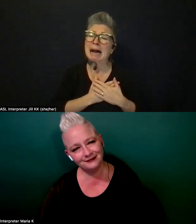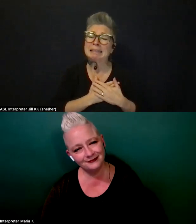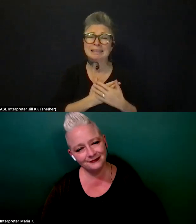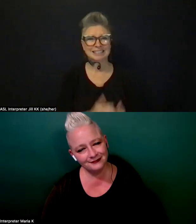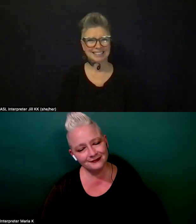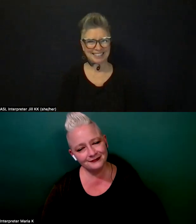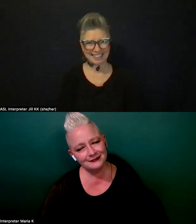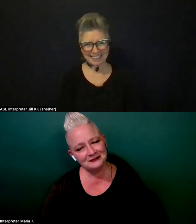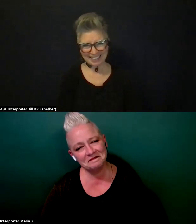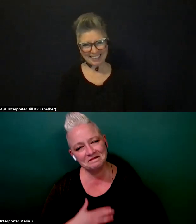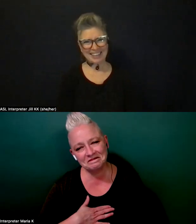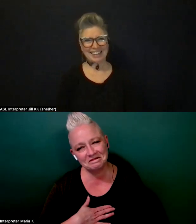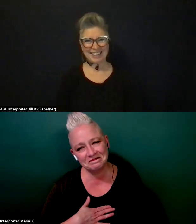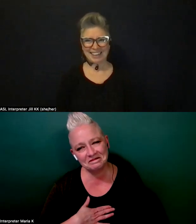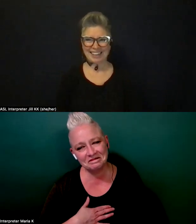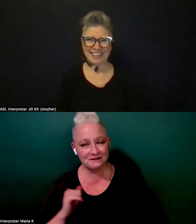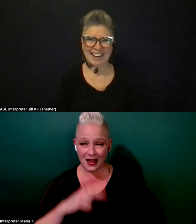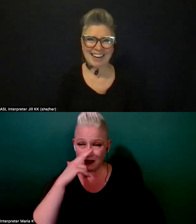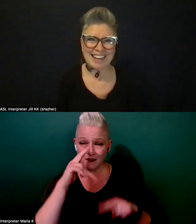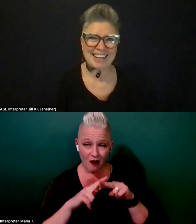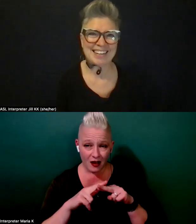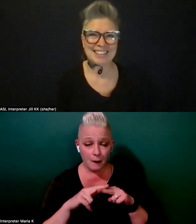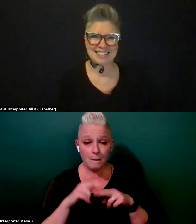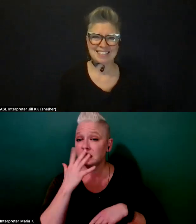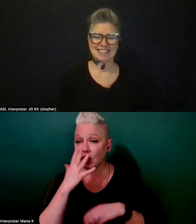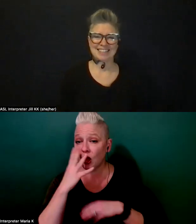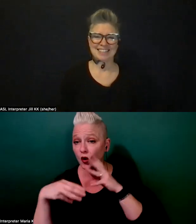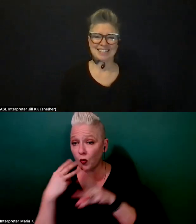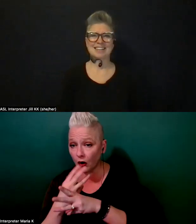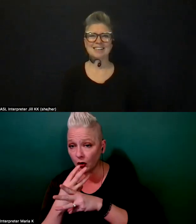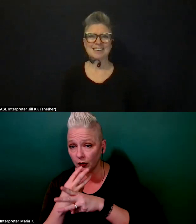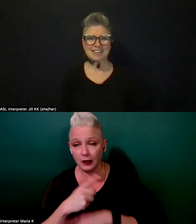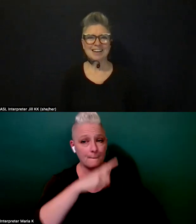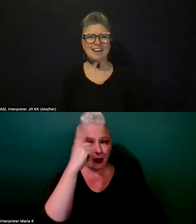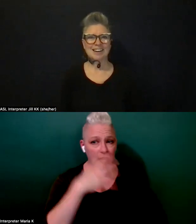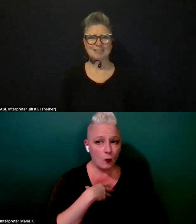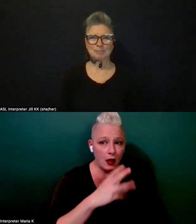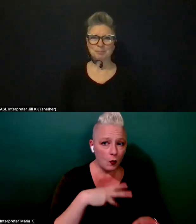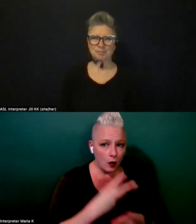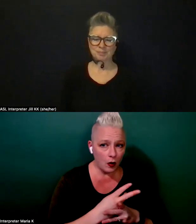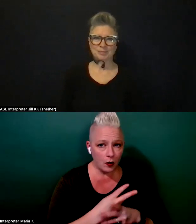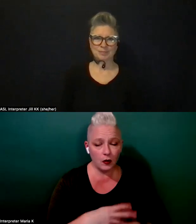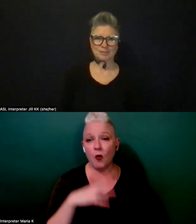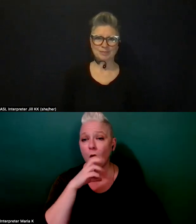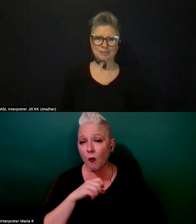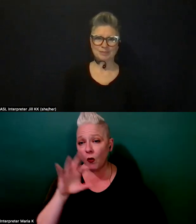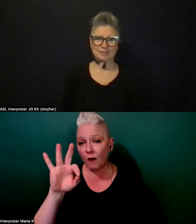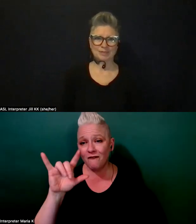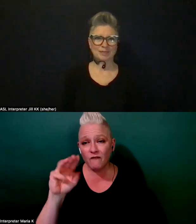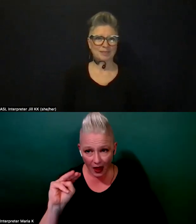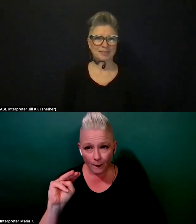It's fun. That was fun too because I get the color world and the black and white world and like old film looking black and